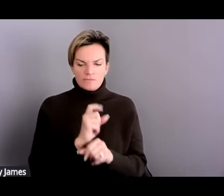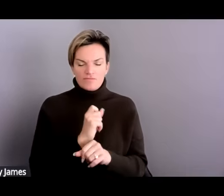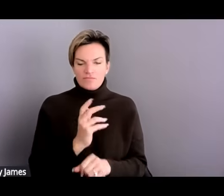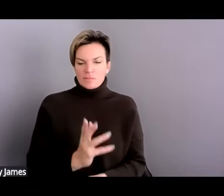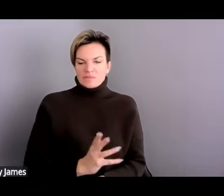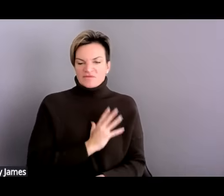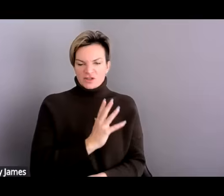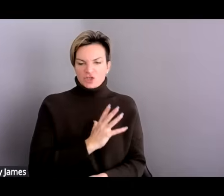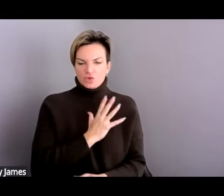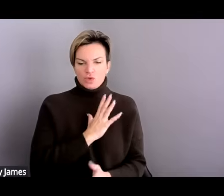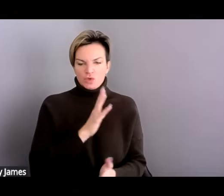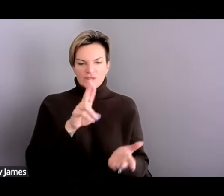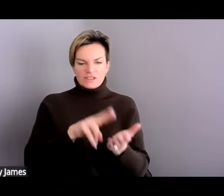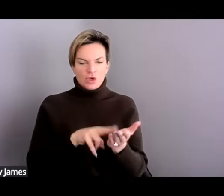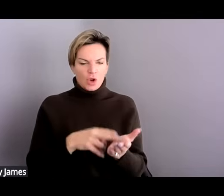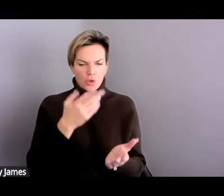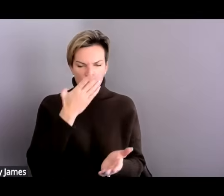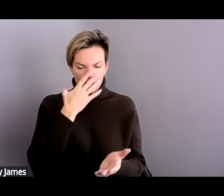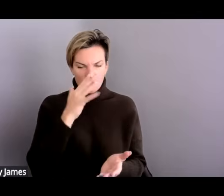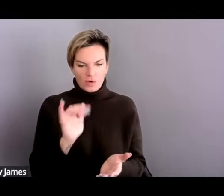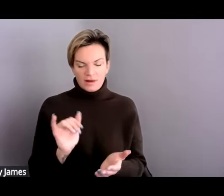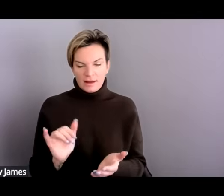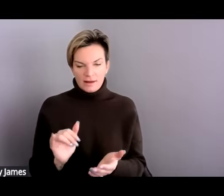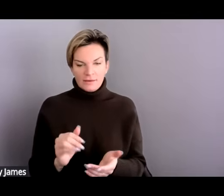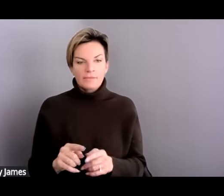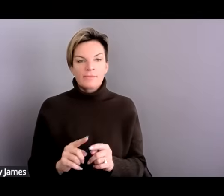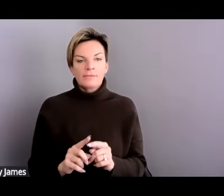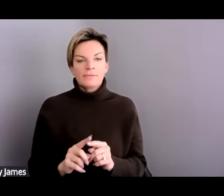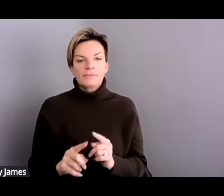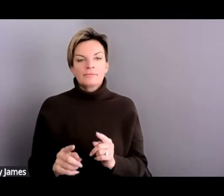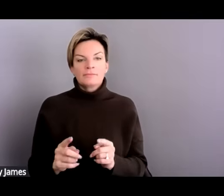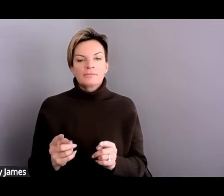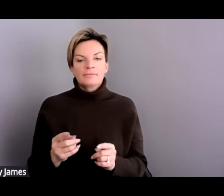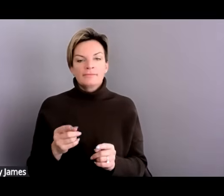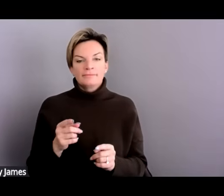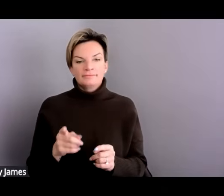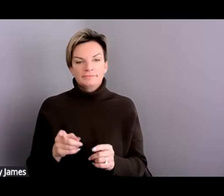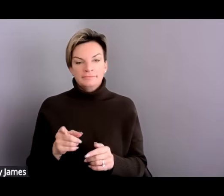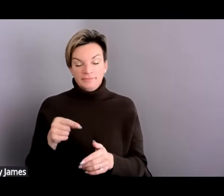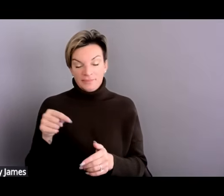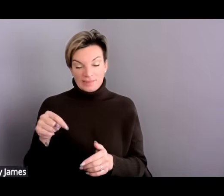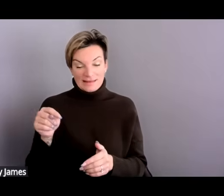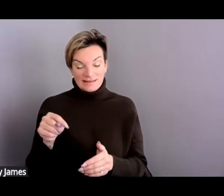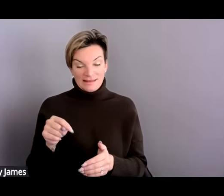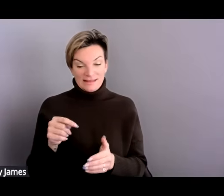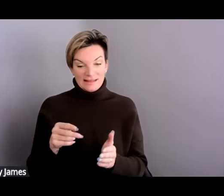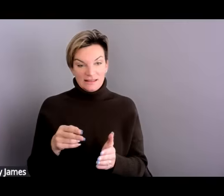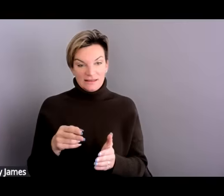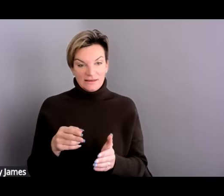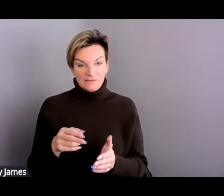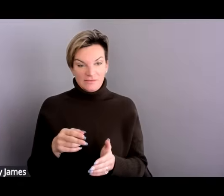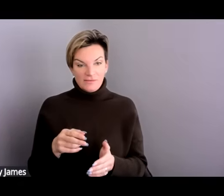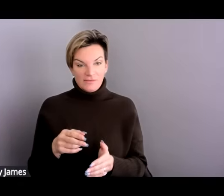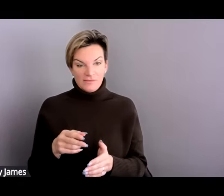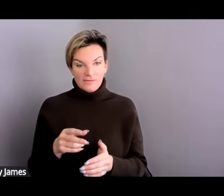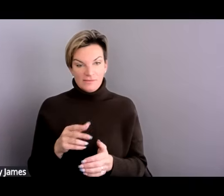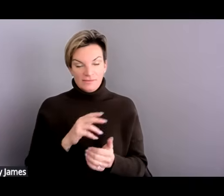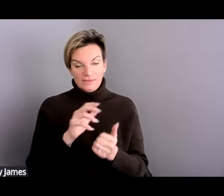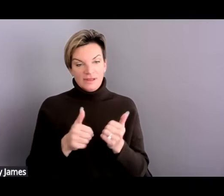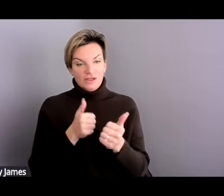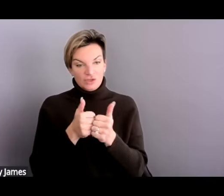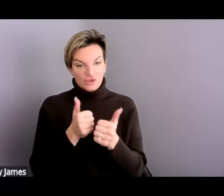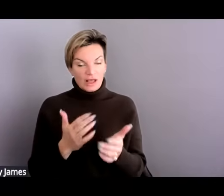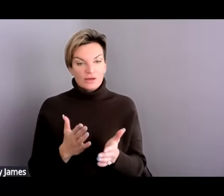if what the circulator has is, this is a signature, I'm sorry, what the challenger has